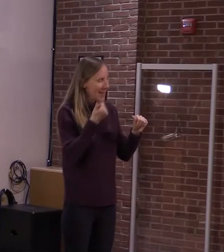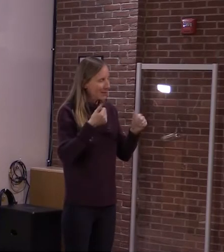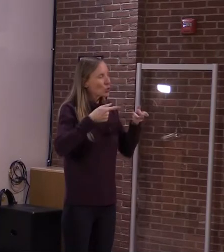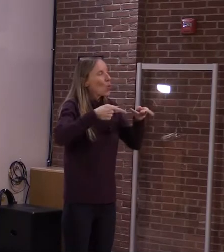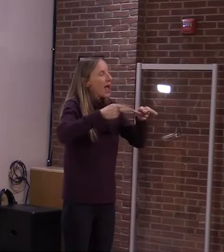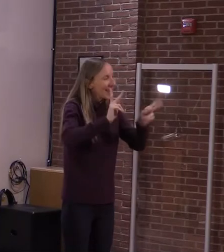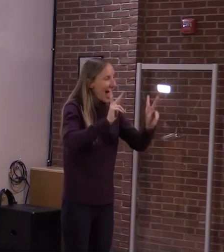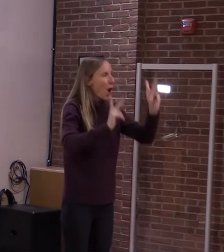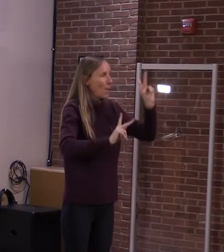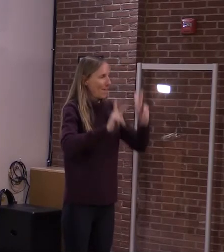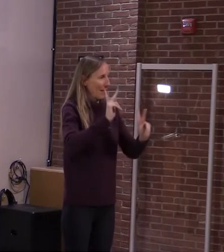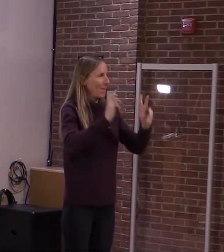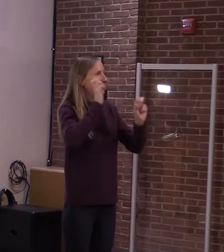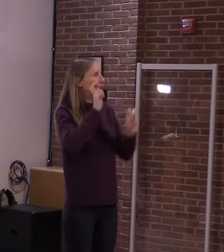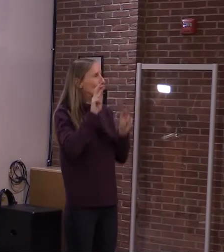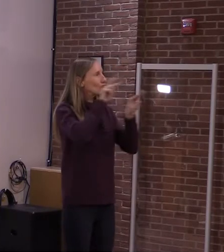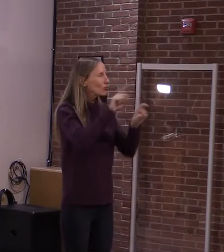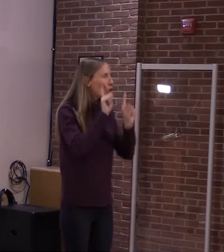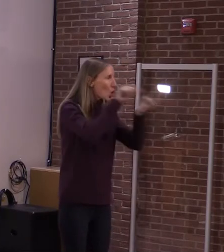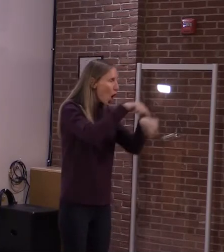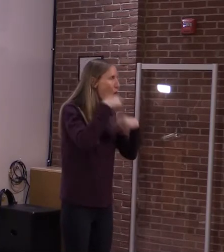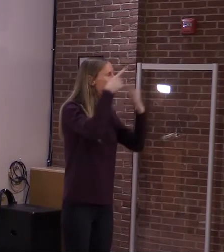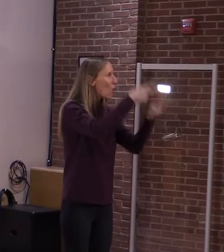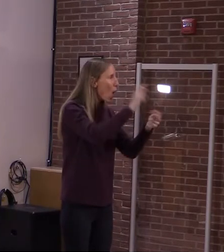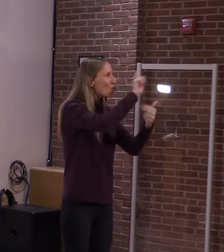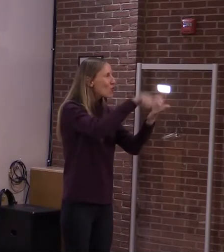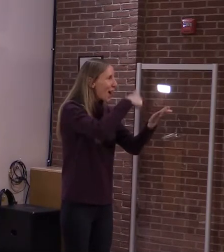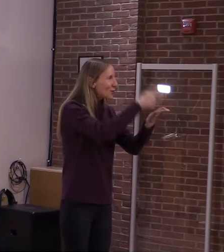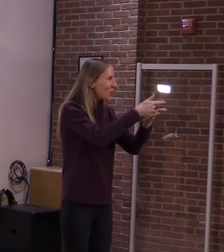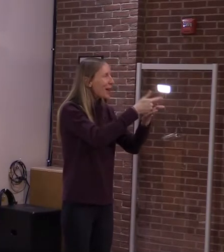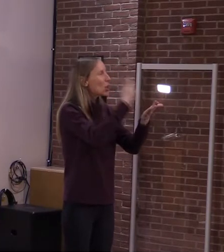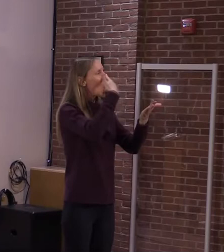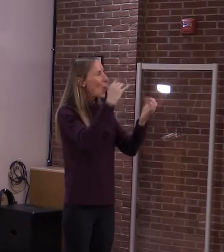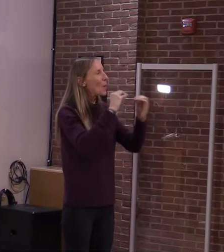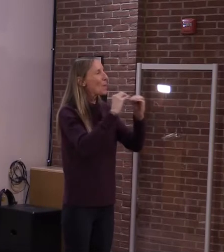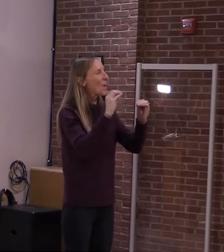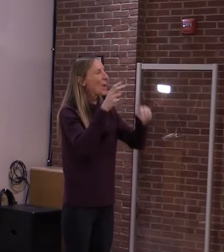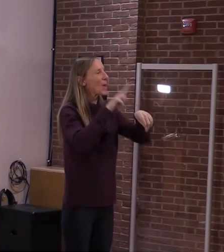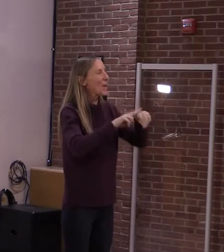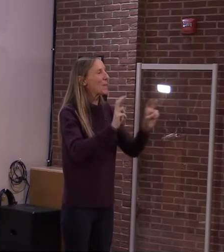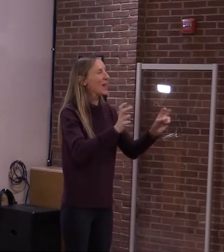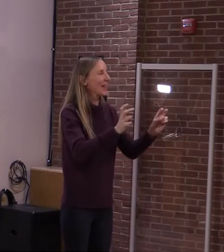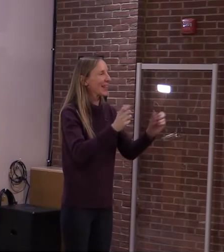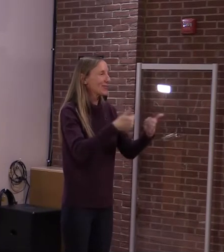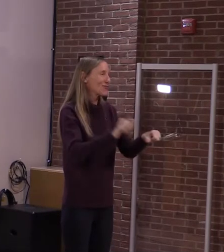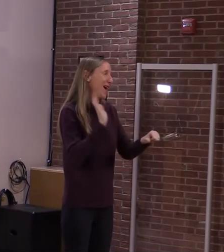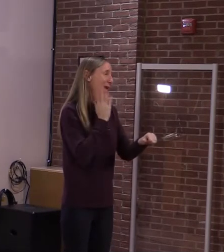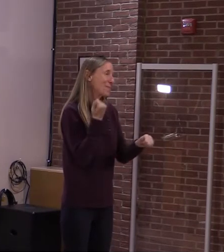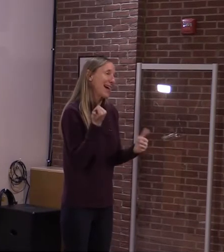can have a somewhat normal graduation. Secretary French?